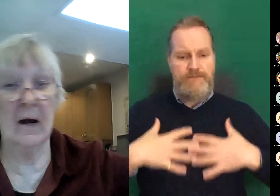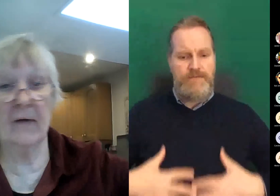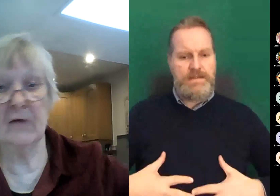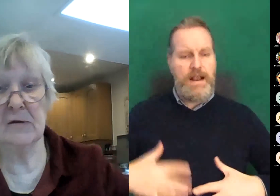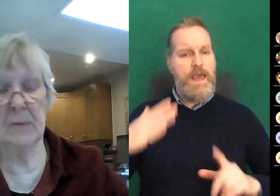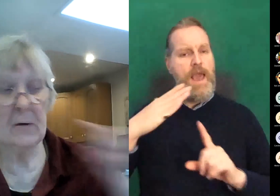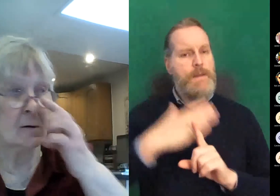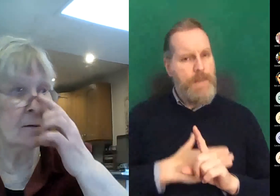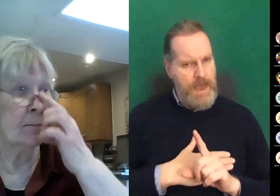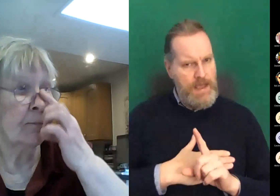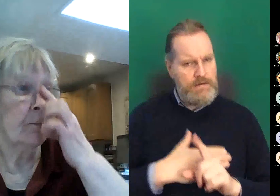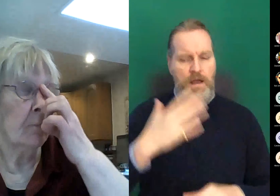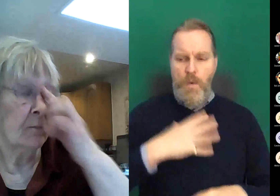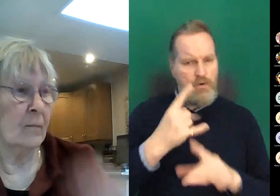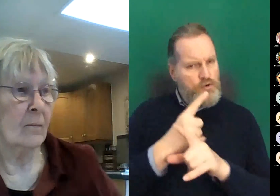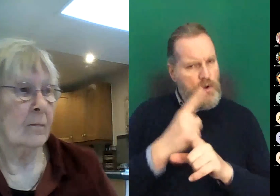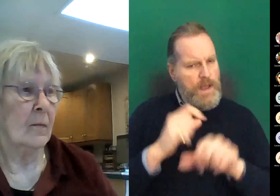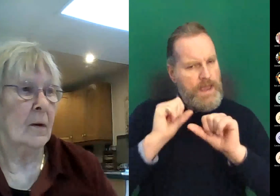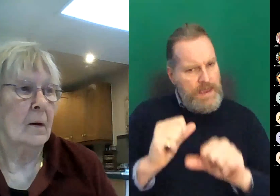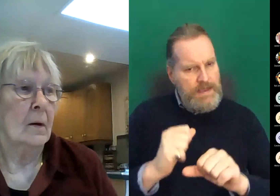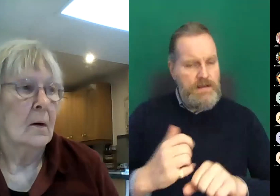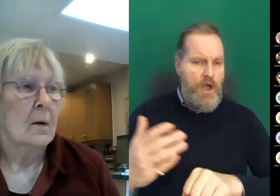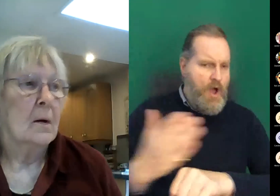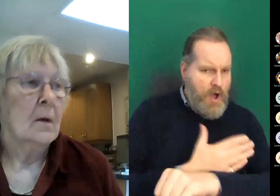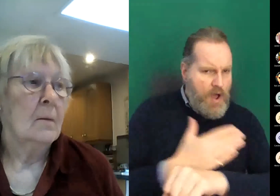his earlier life experience.